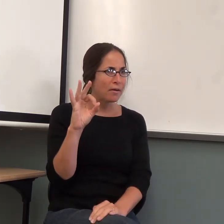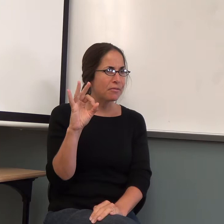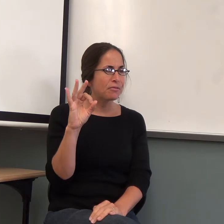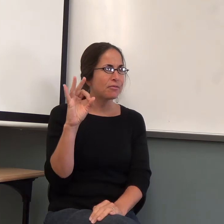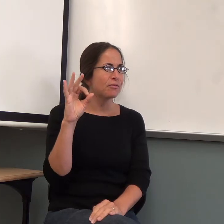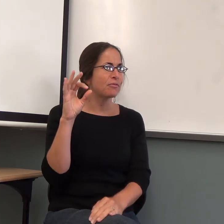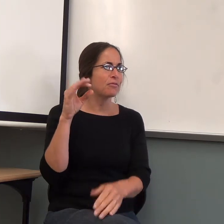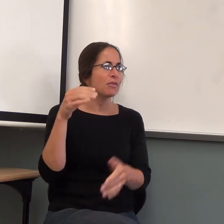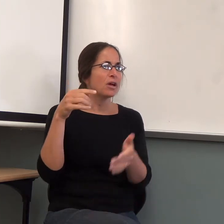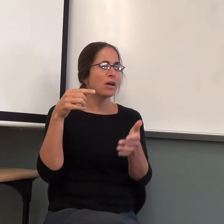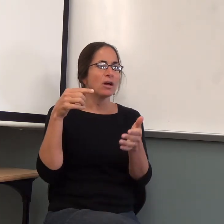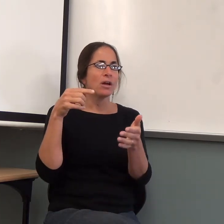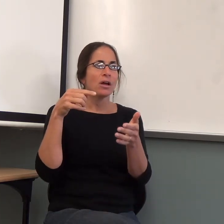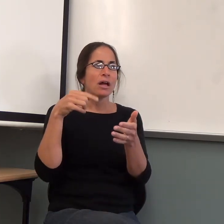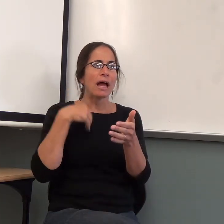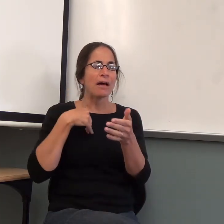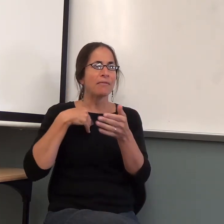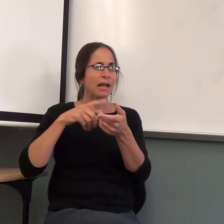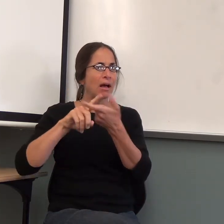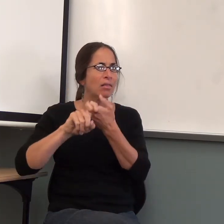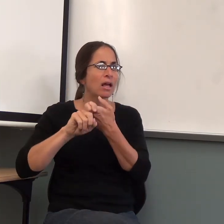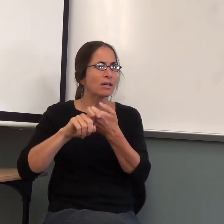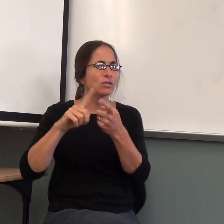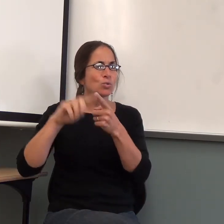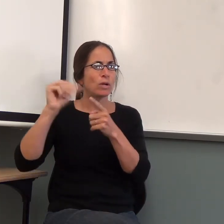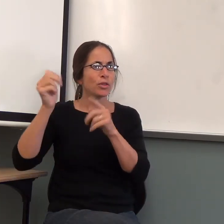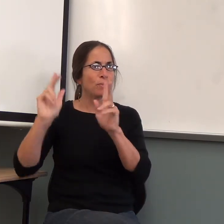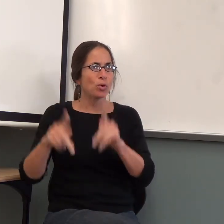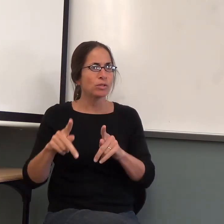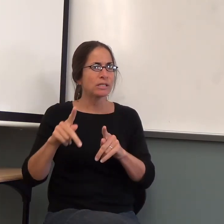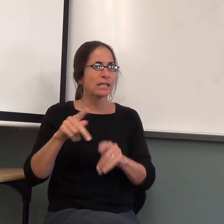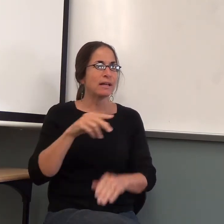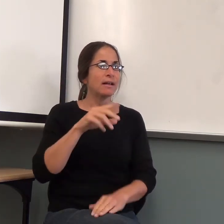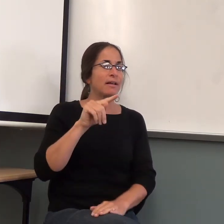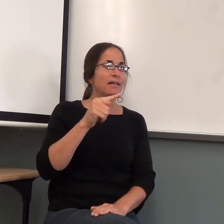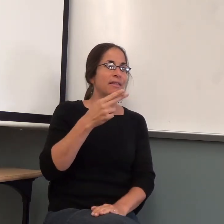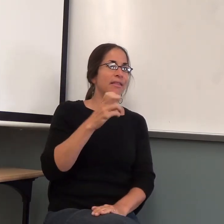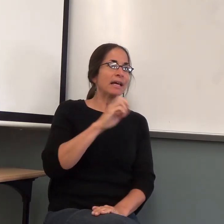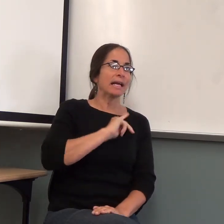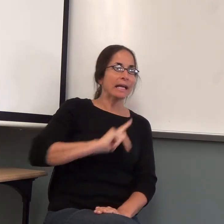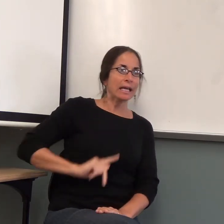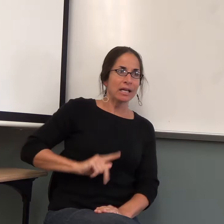owing alliances to another, like the king spoke to his royal subjects. Is that be right?